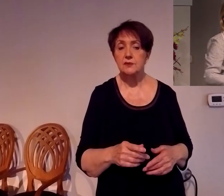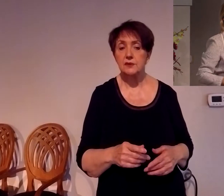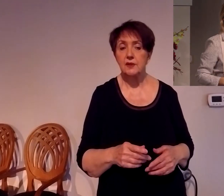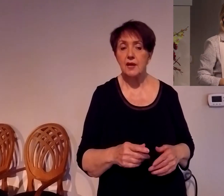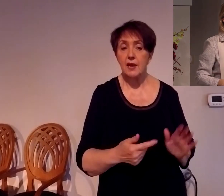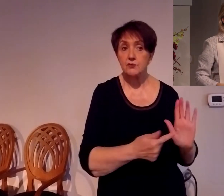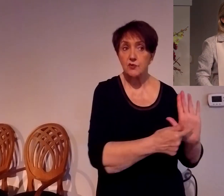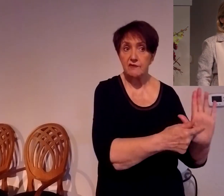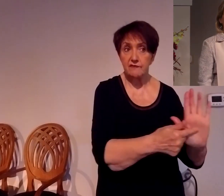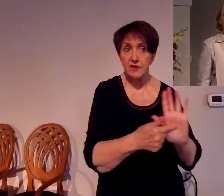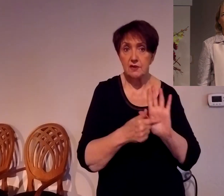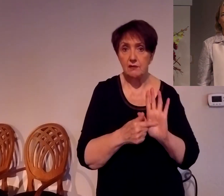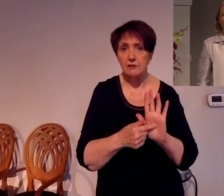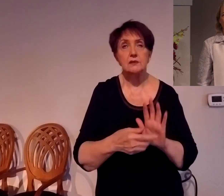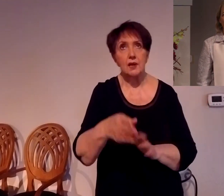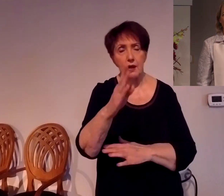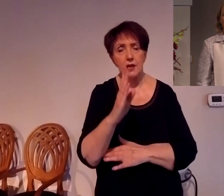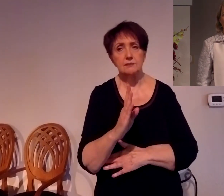reveal God,